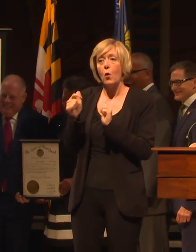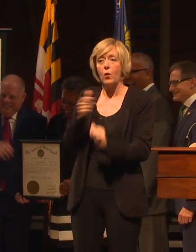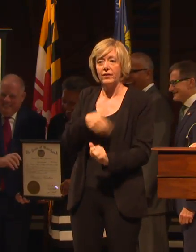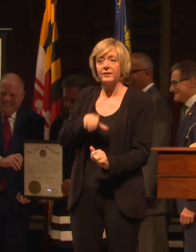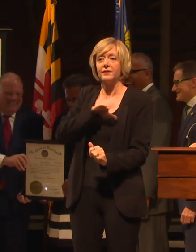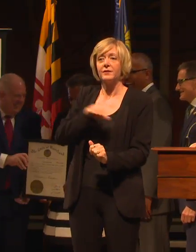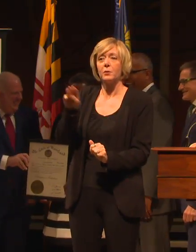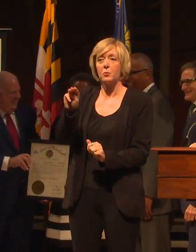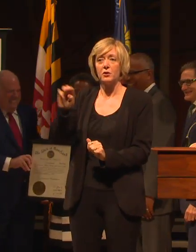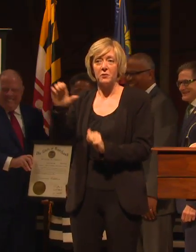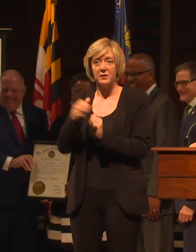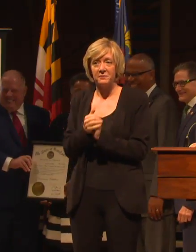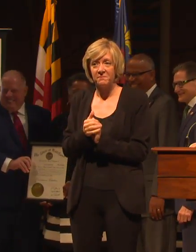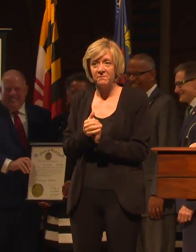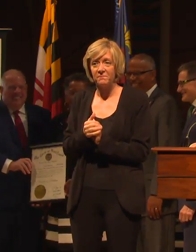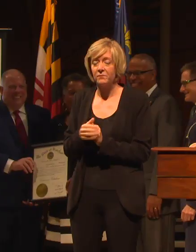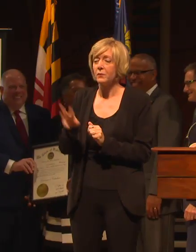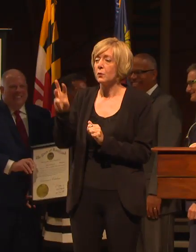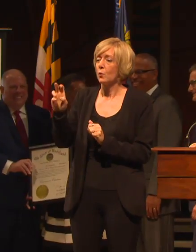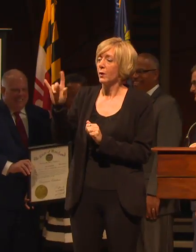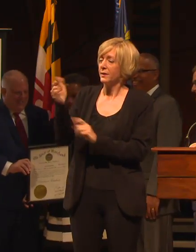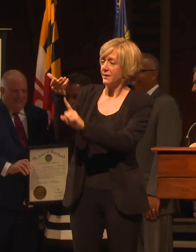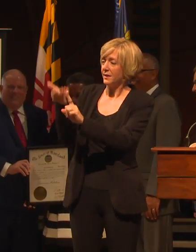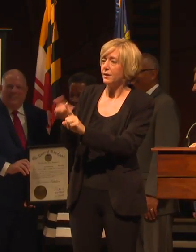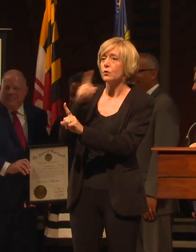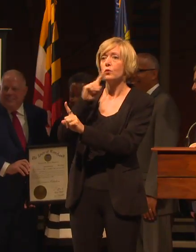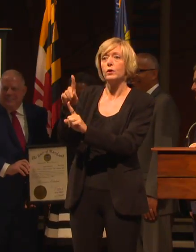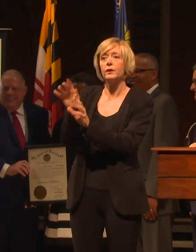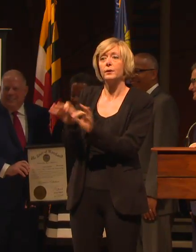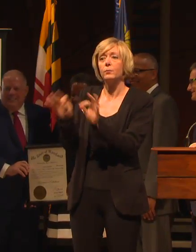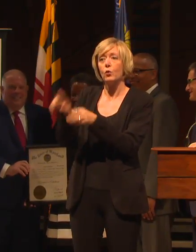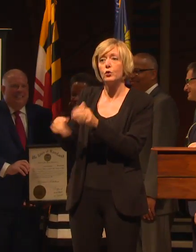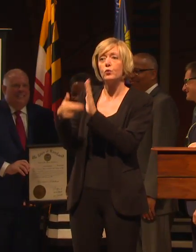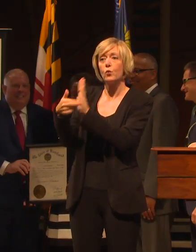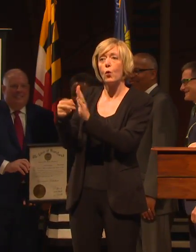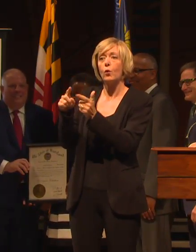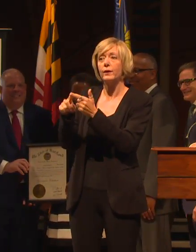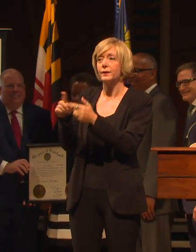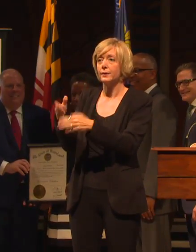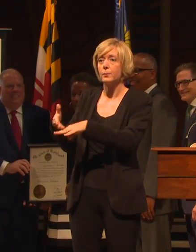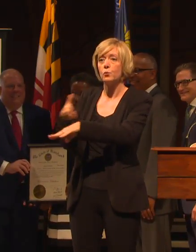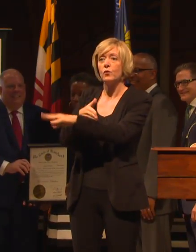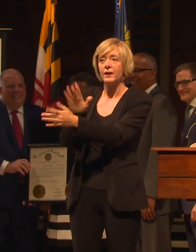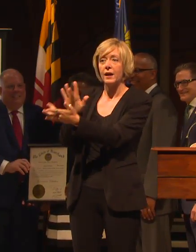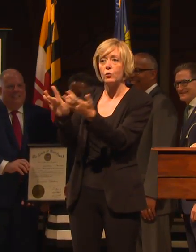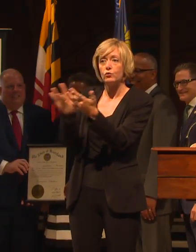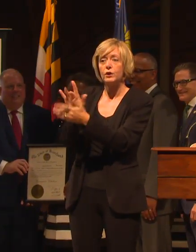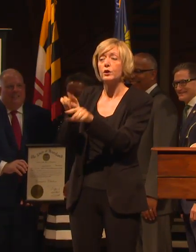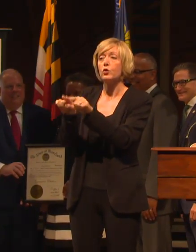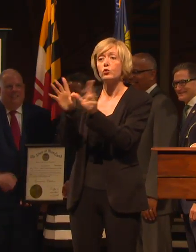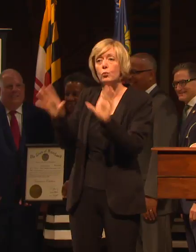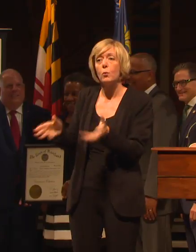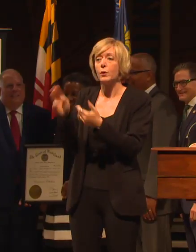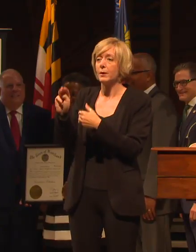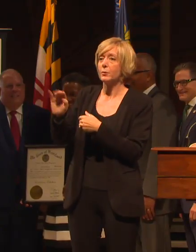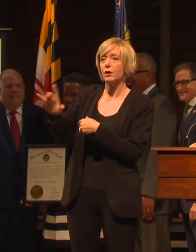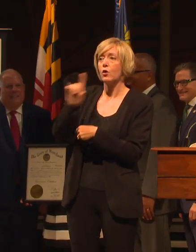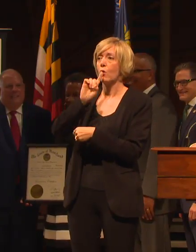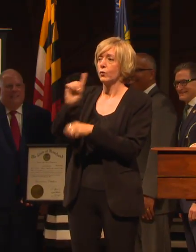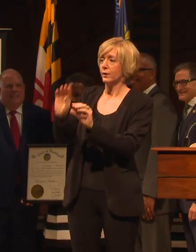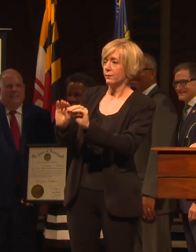County residents. Wendy has been instrumental in increasing OMG's outreach and promoting Montgomery County as a